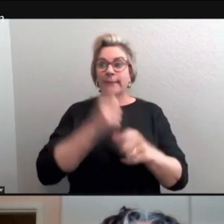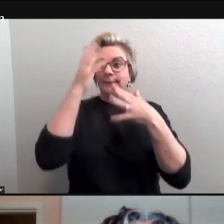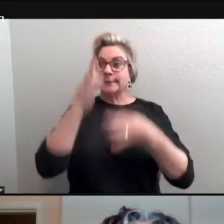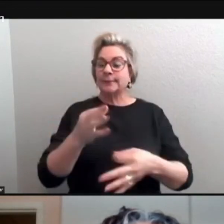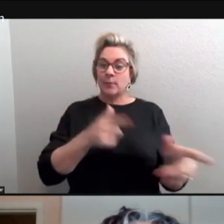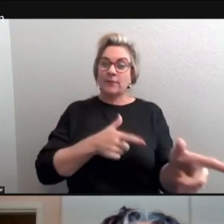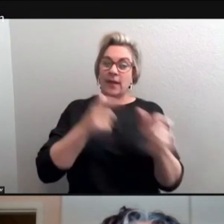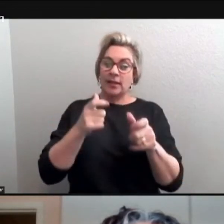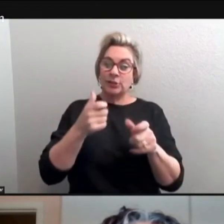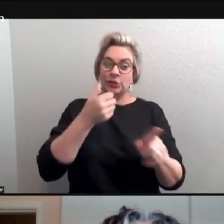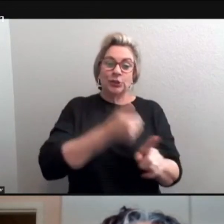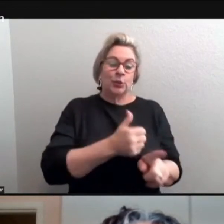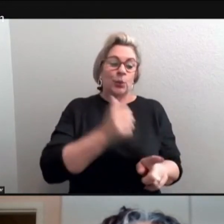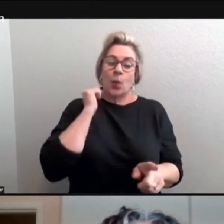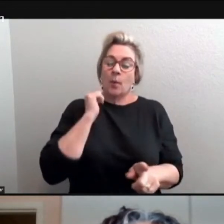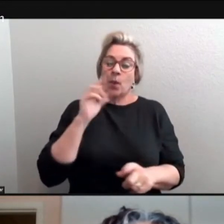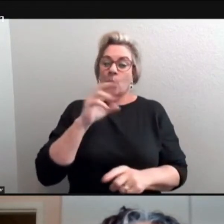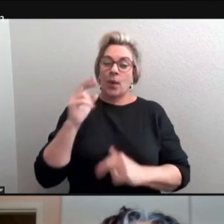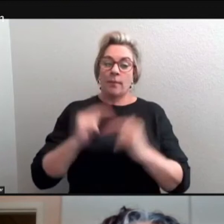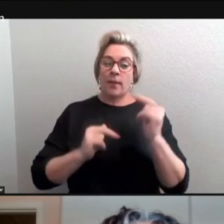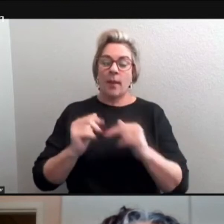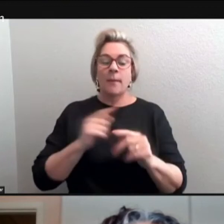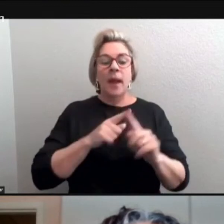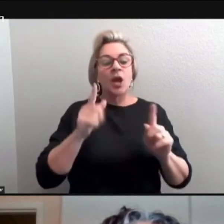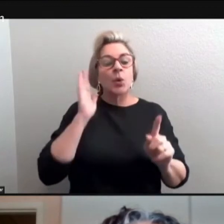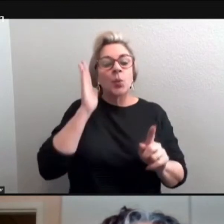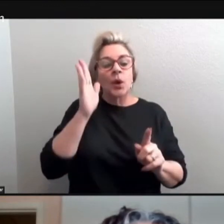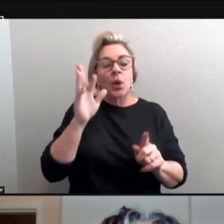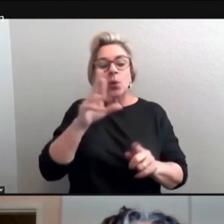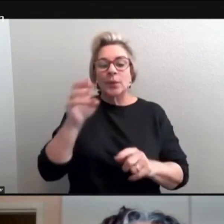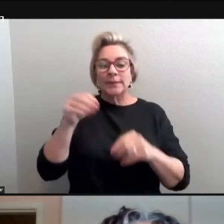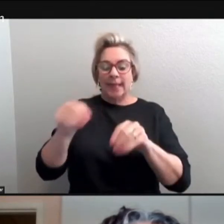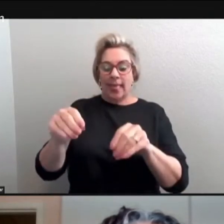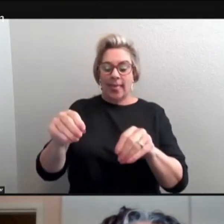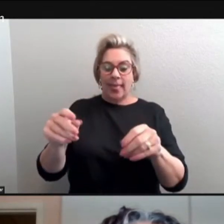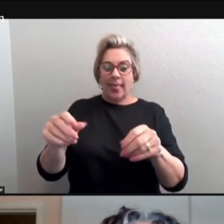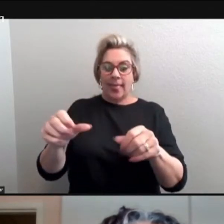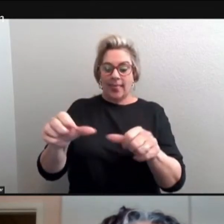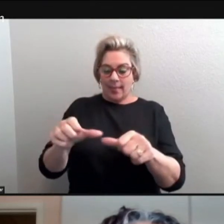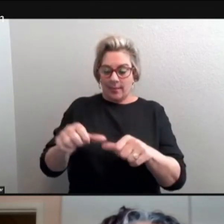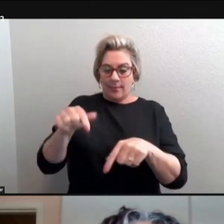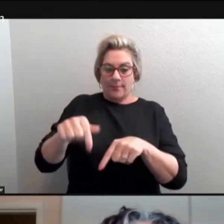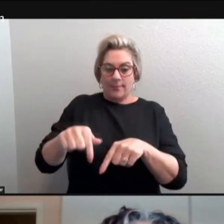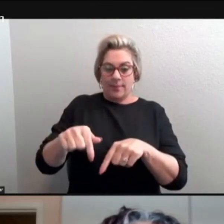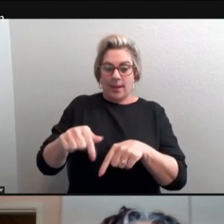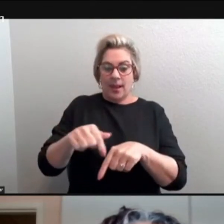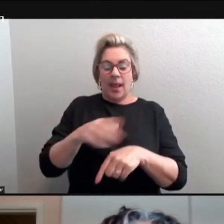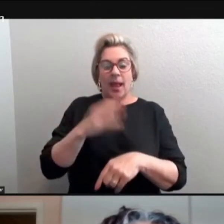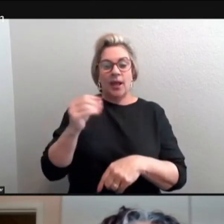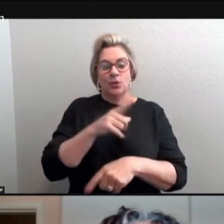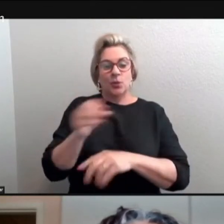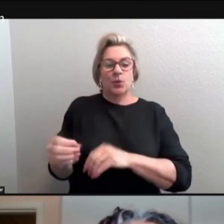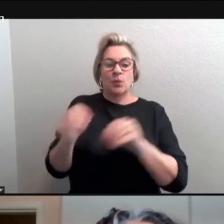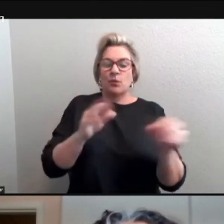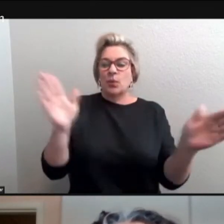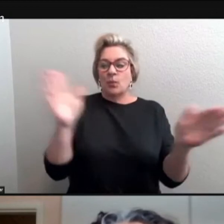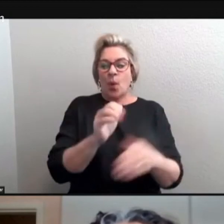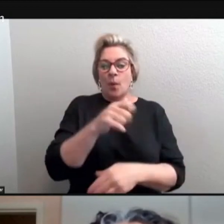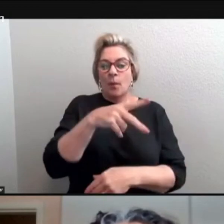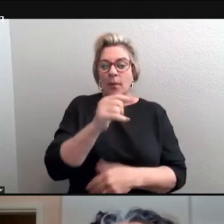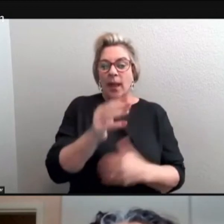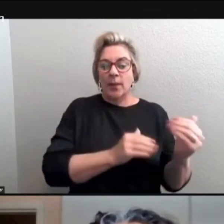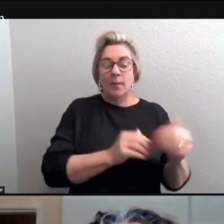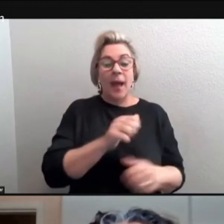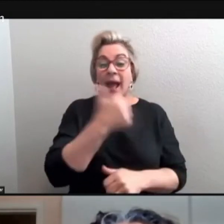plans. She herself won't be rebuilding, but she will sell the plot and somebody will rebuild. And she was moving to a smaller apartment anyway.